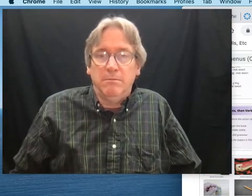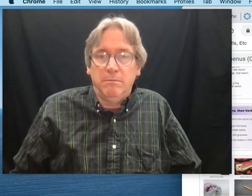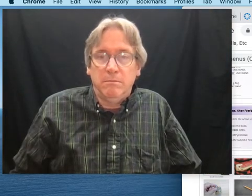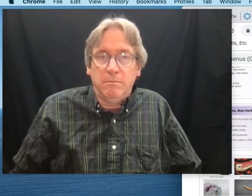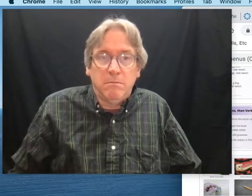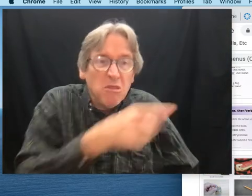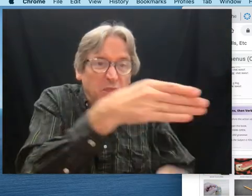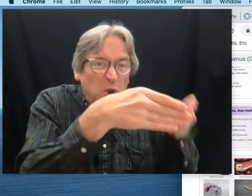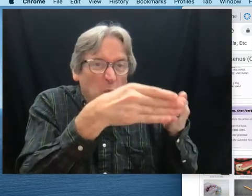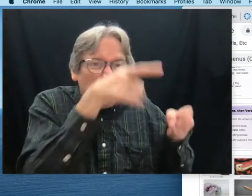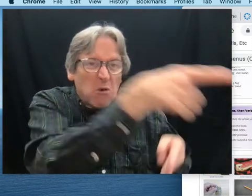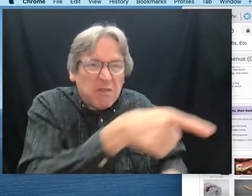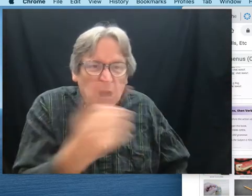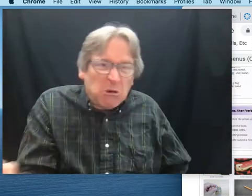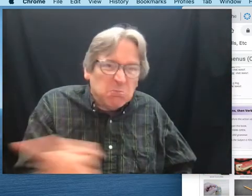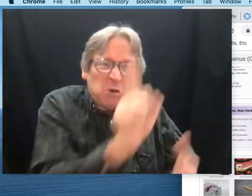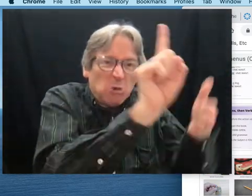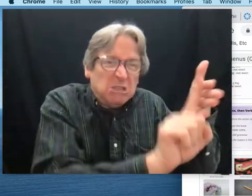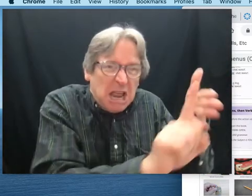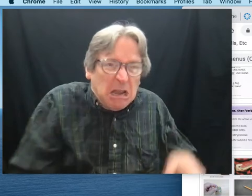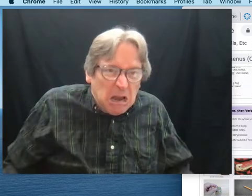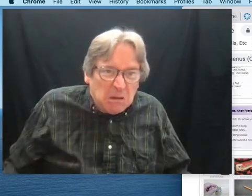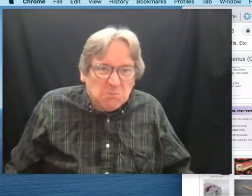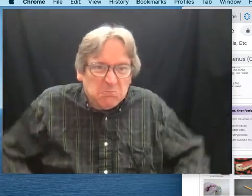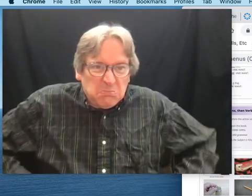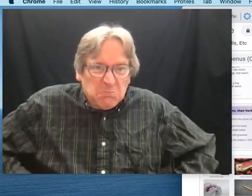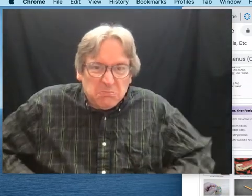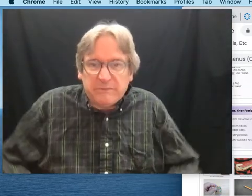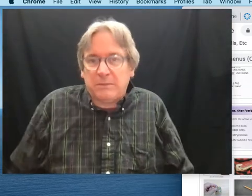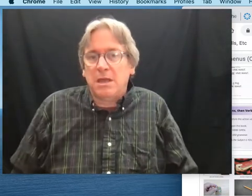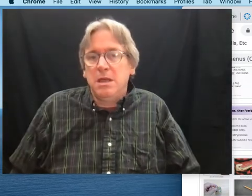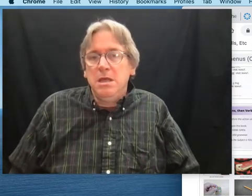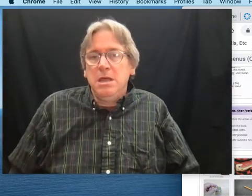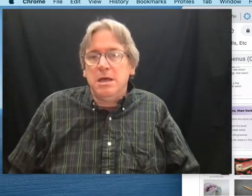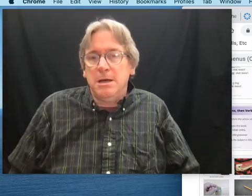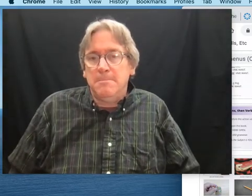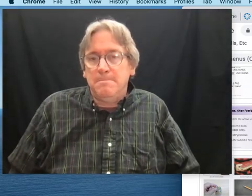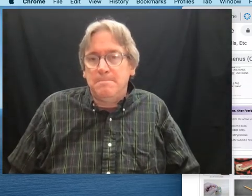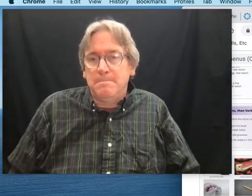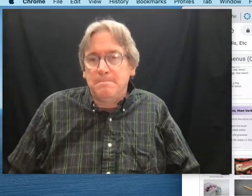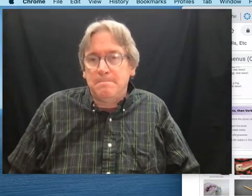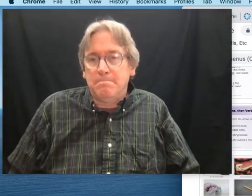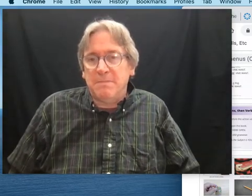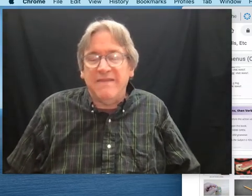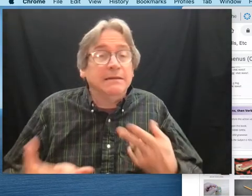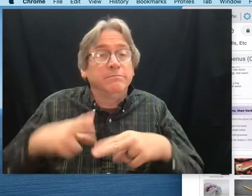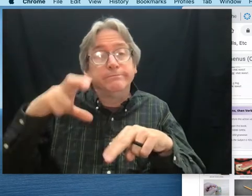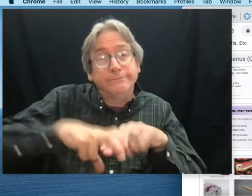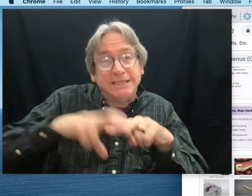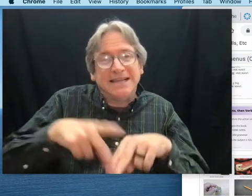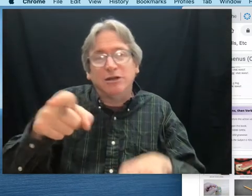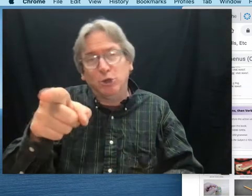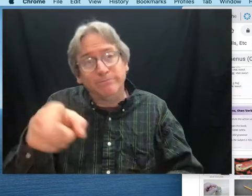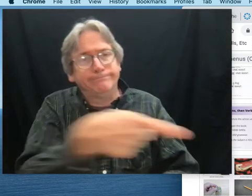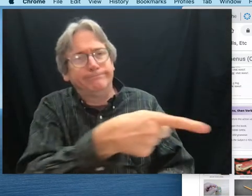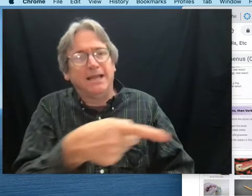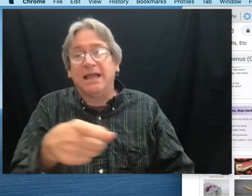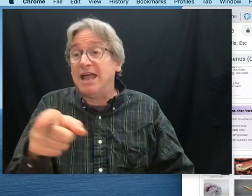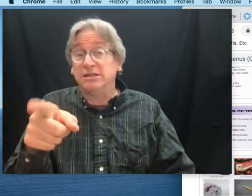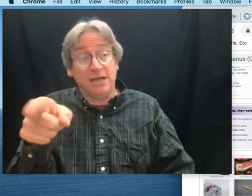um the corner over there go stand in it um and then sit down